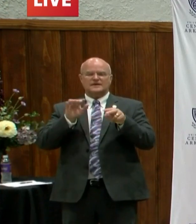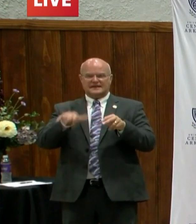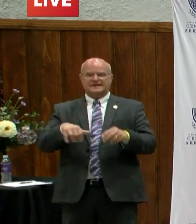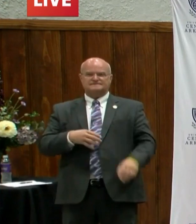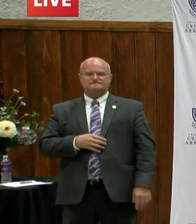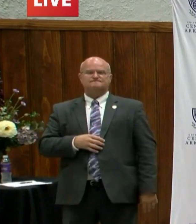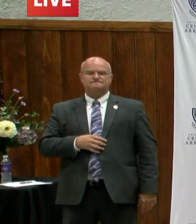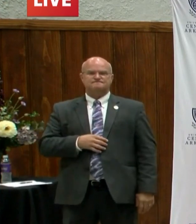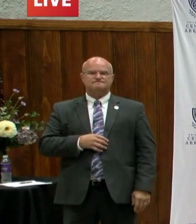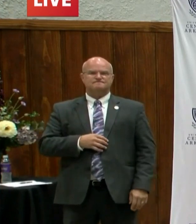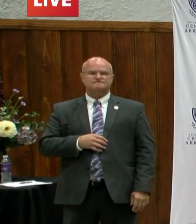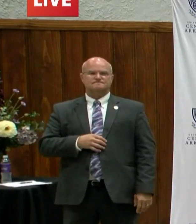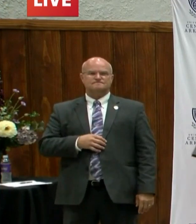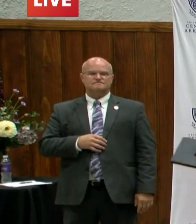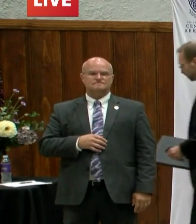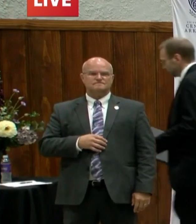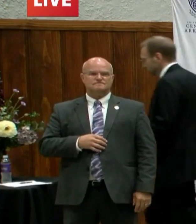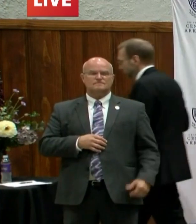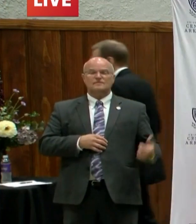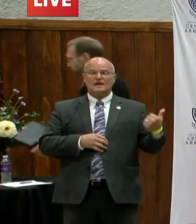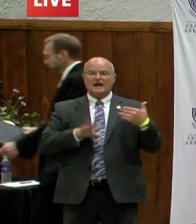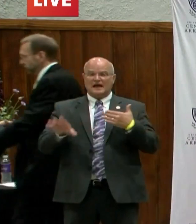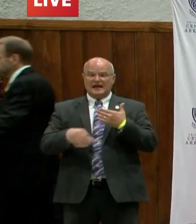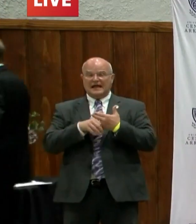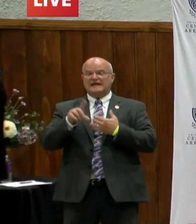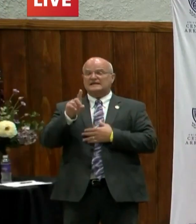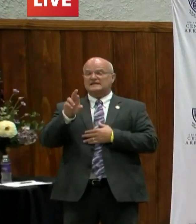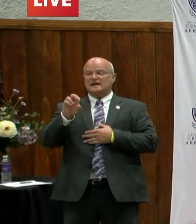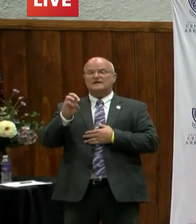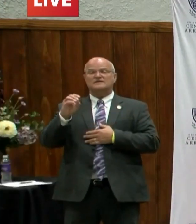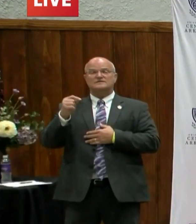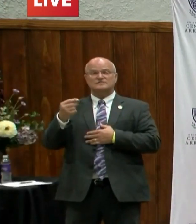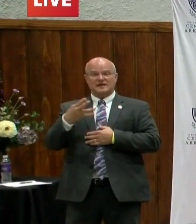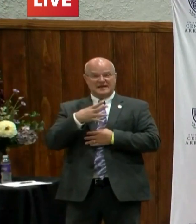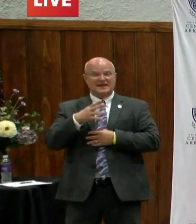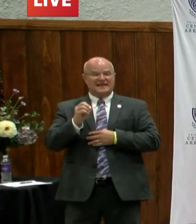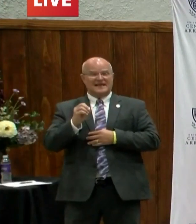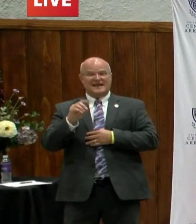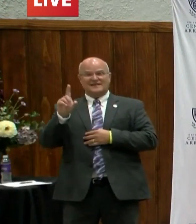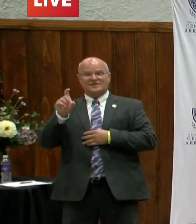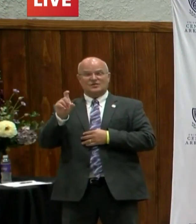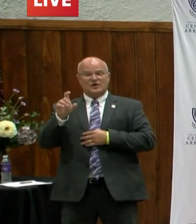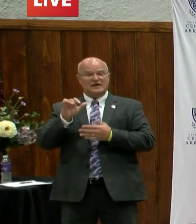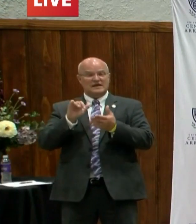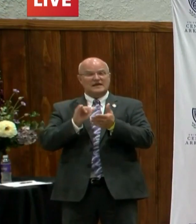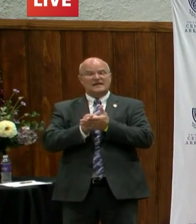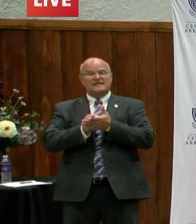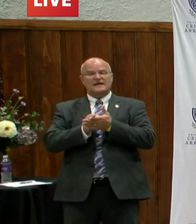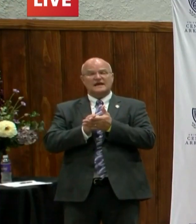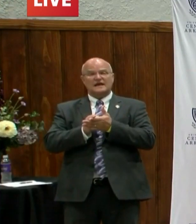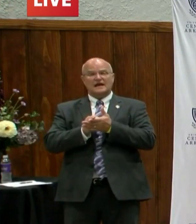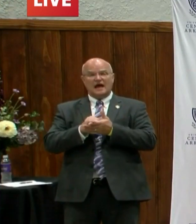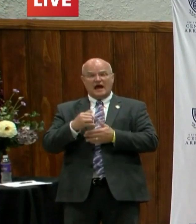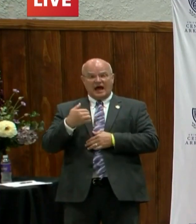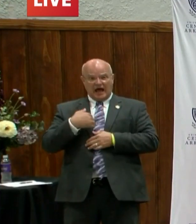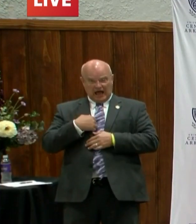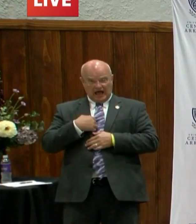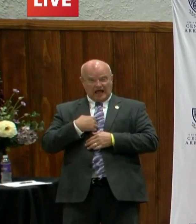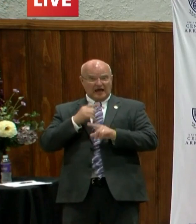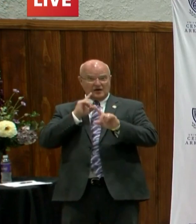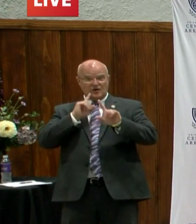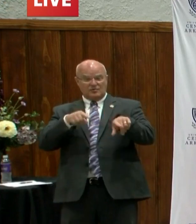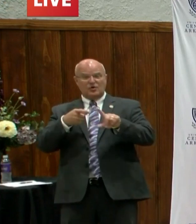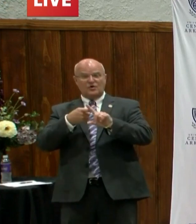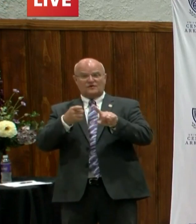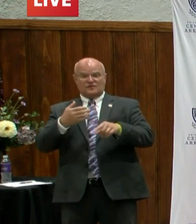that. And I'll add, Dr. Smith, and to the questioner that I did get a report